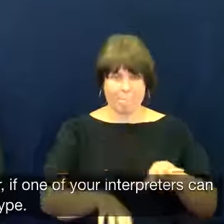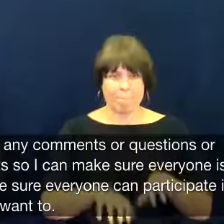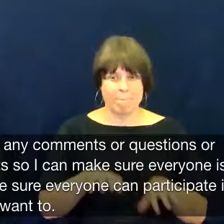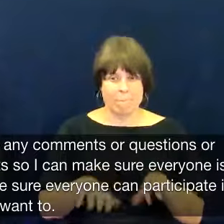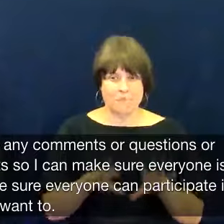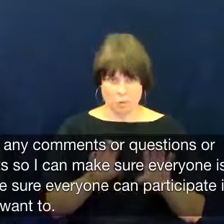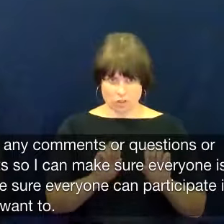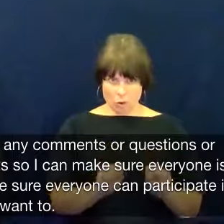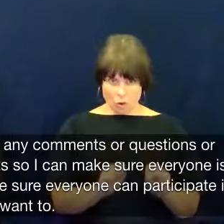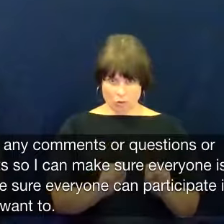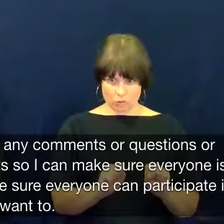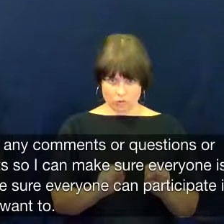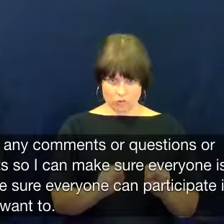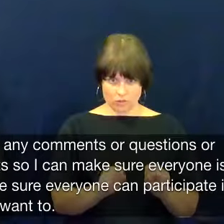just pause now.